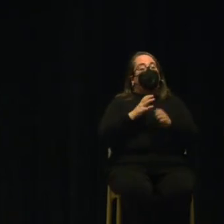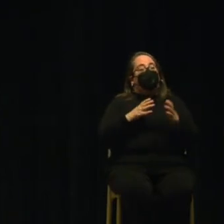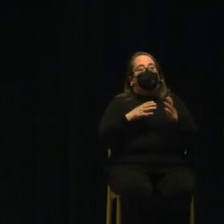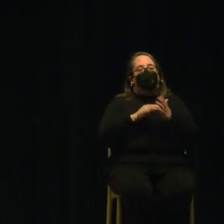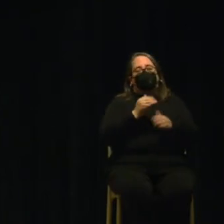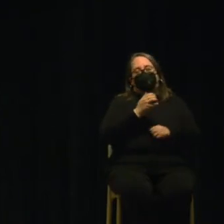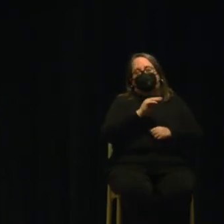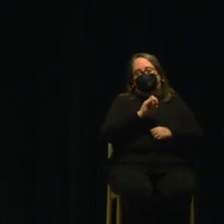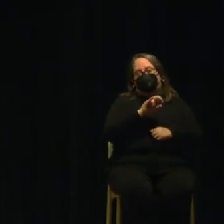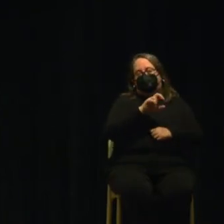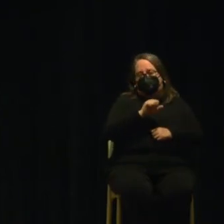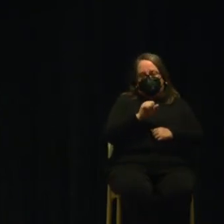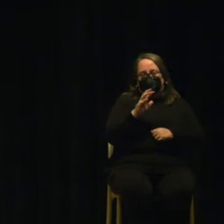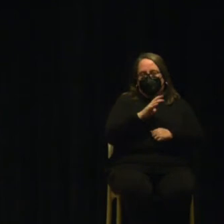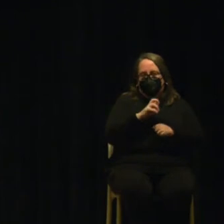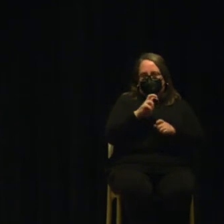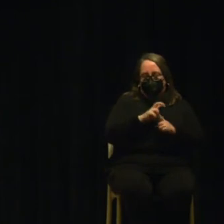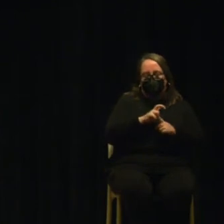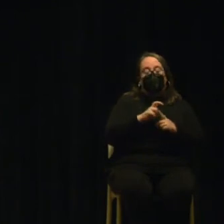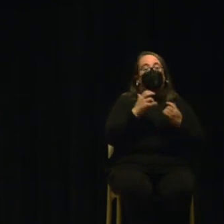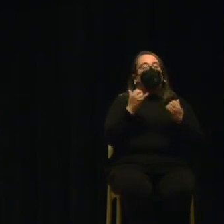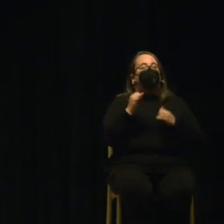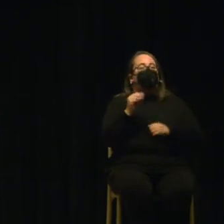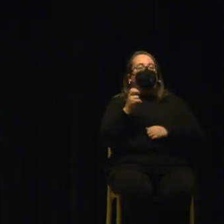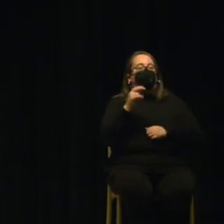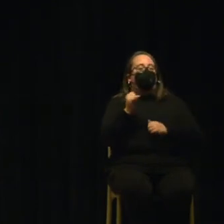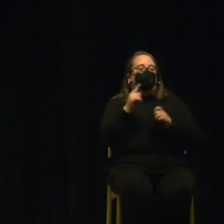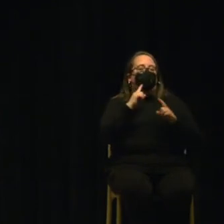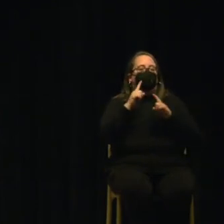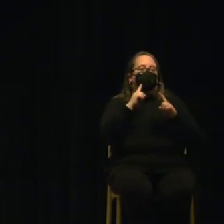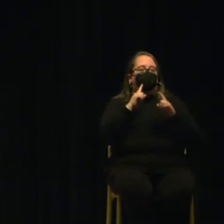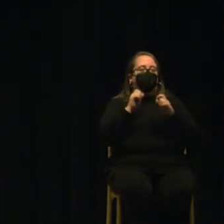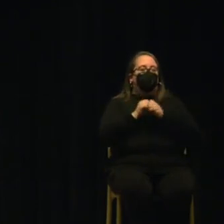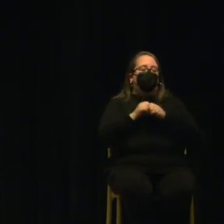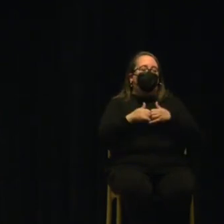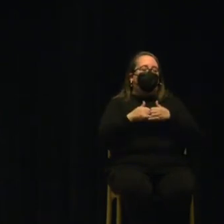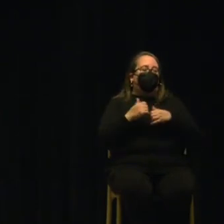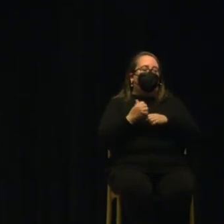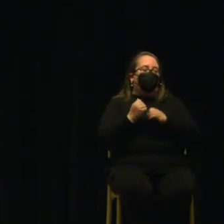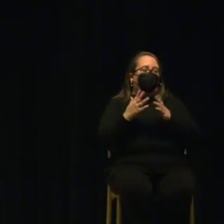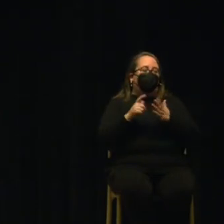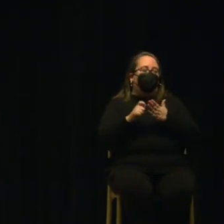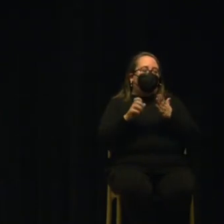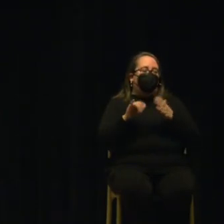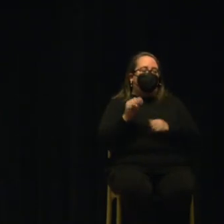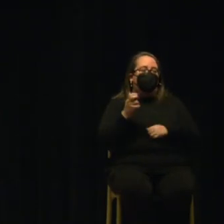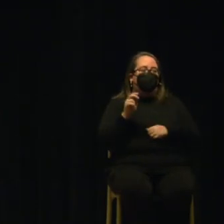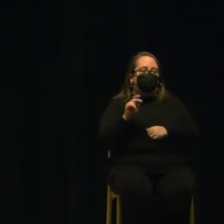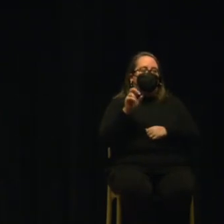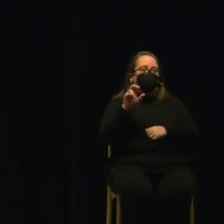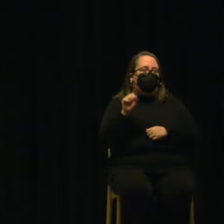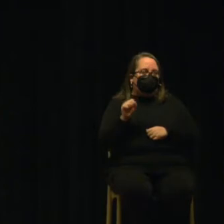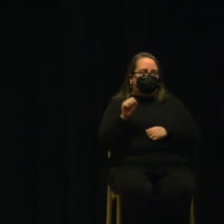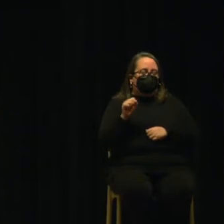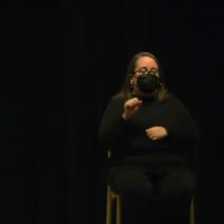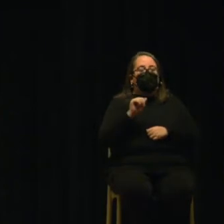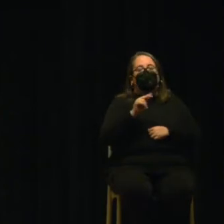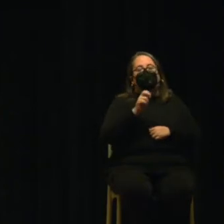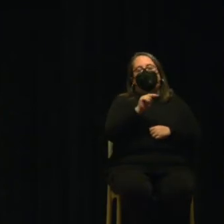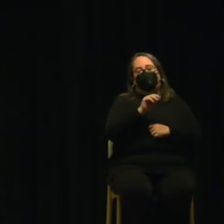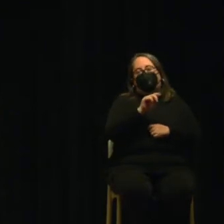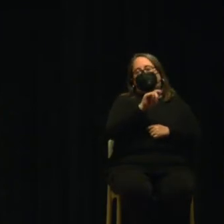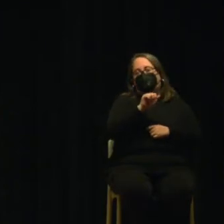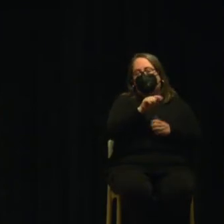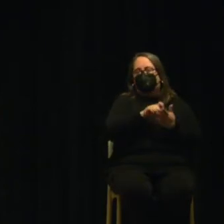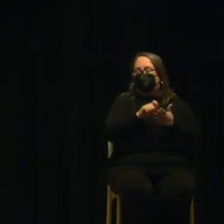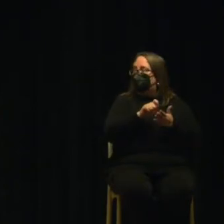Jim Jeffries. Tonight, Adrian will be joined in conversation by award-winning author Jason Reynolds. Adrian Matejka is the author